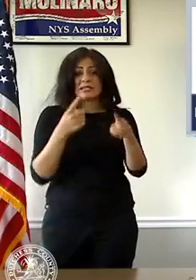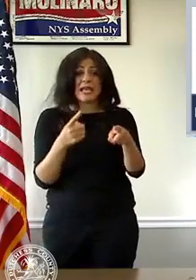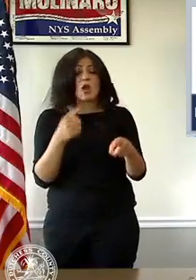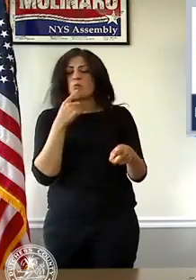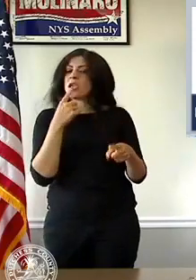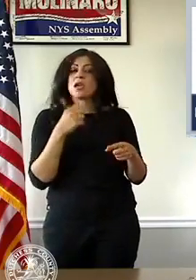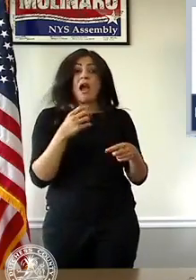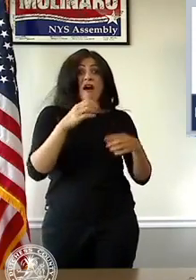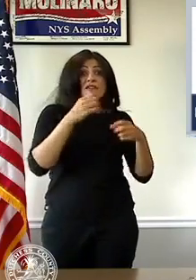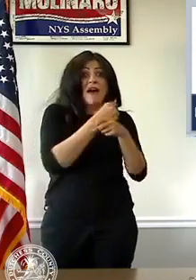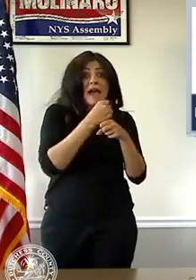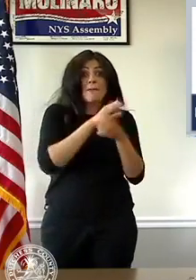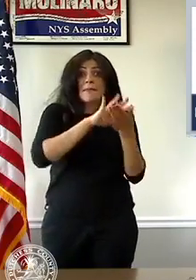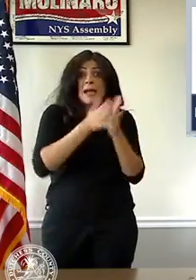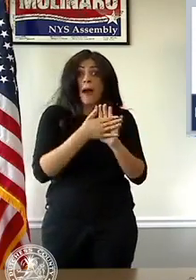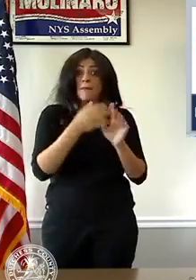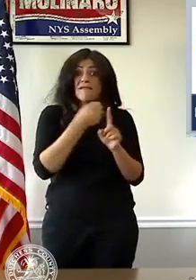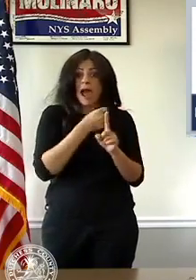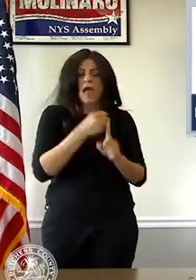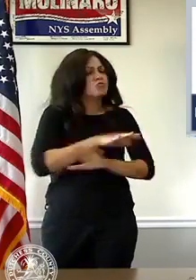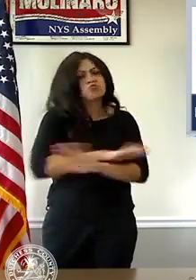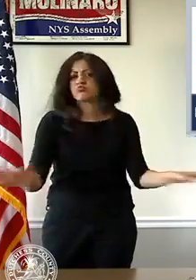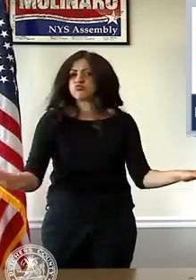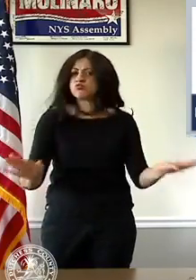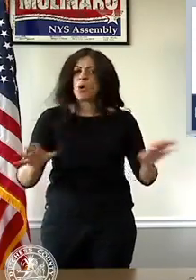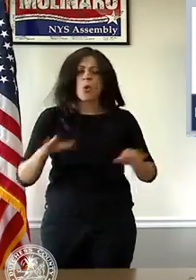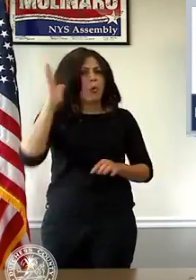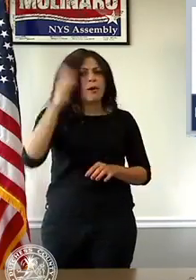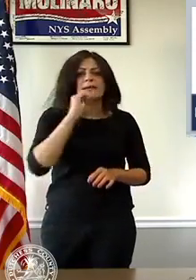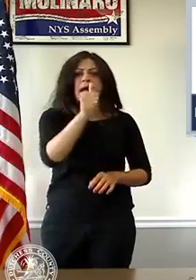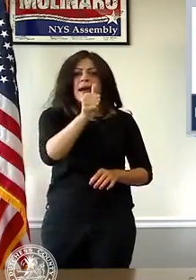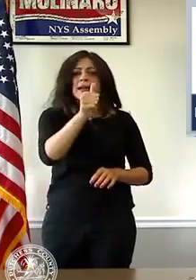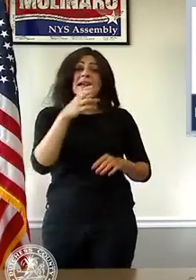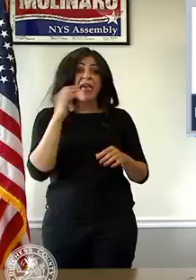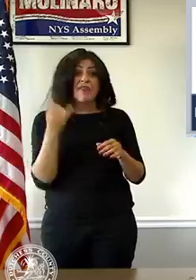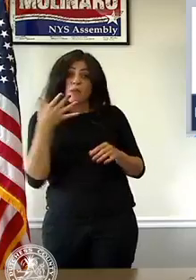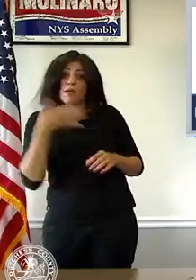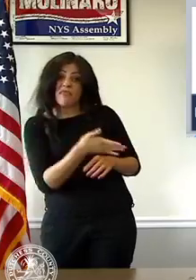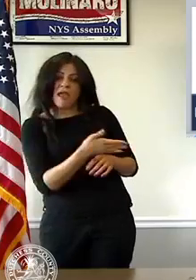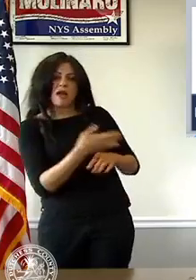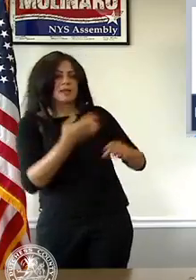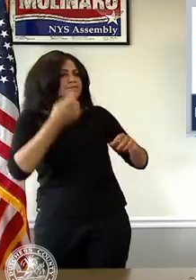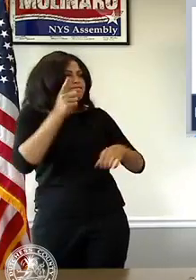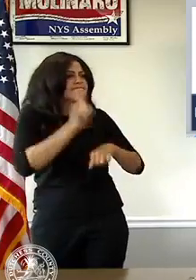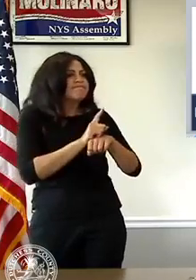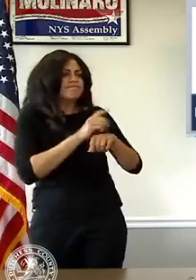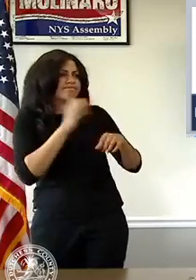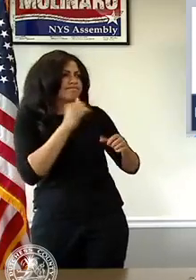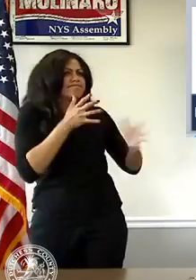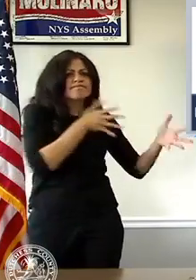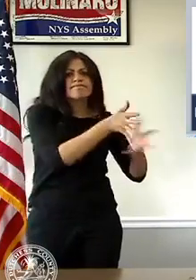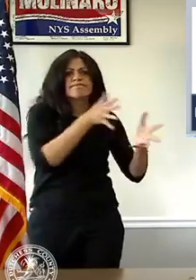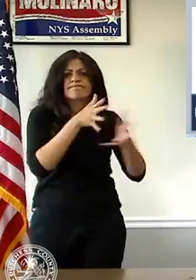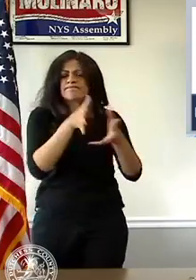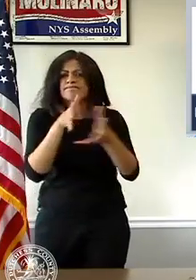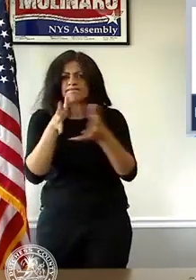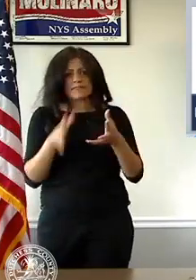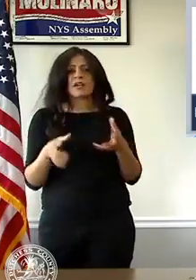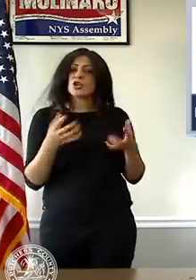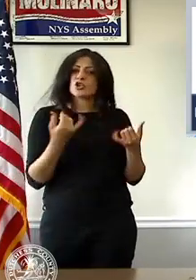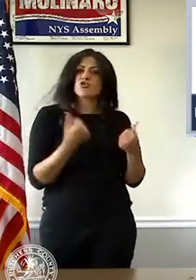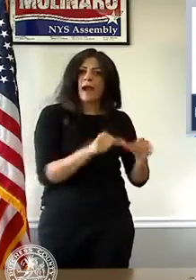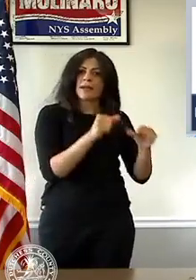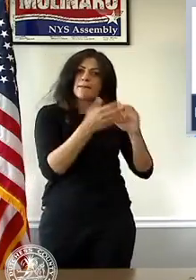violent." And they were confronting their own participants in a way that, quite frankly, was very, very helpful. At the same time,